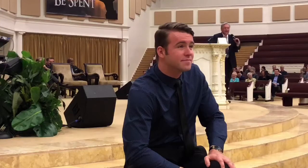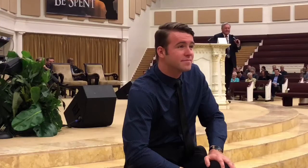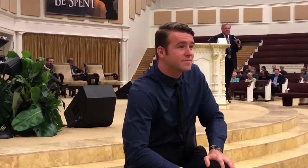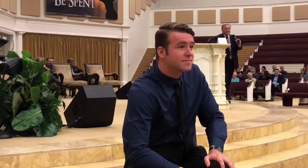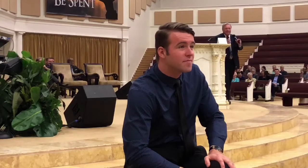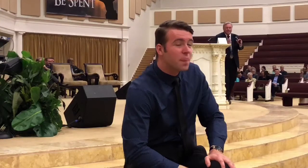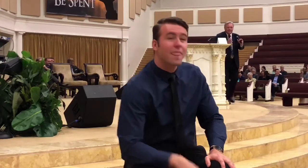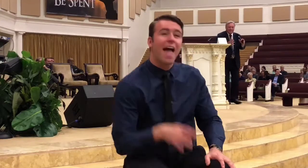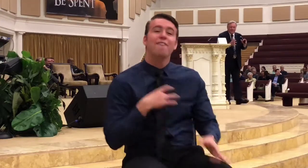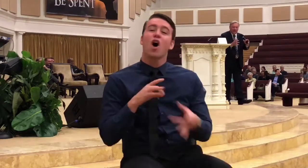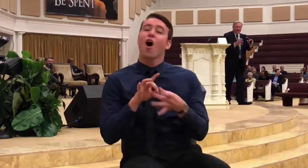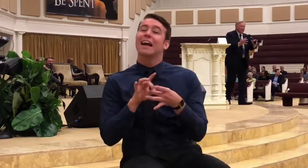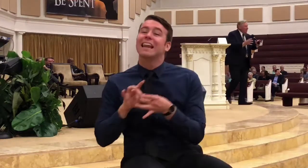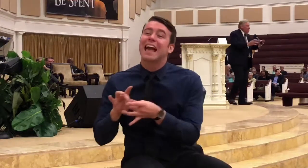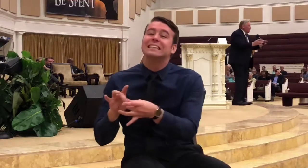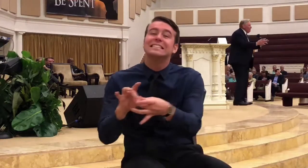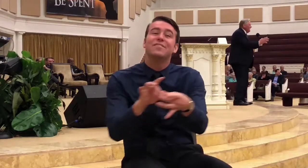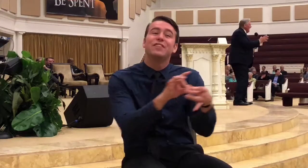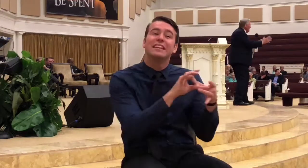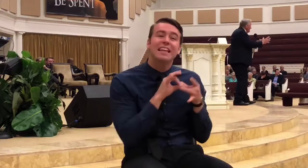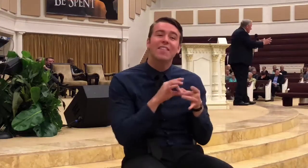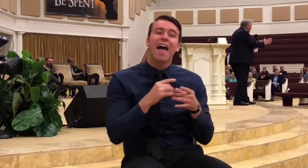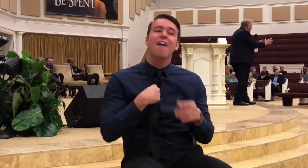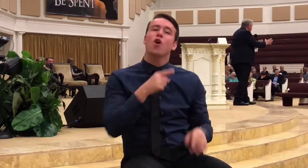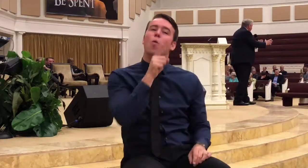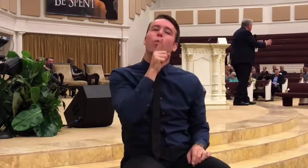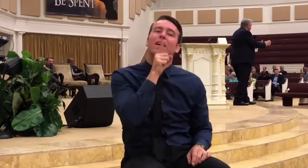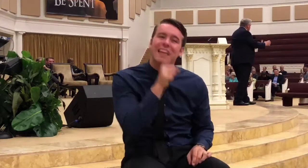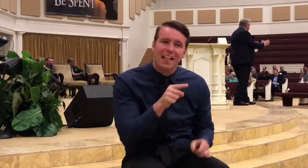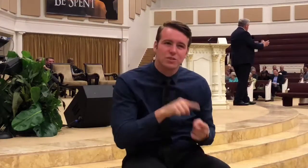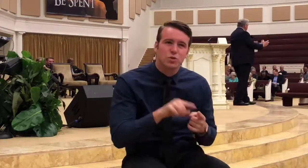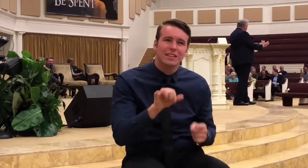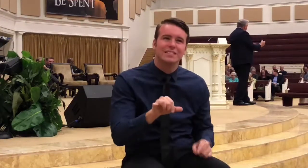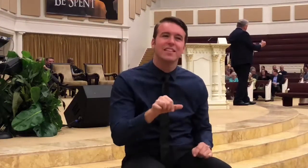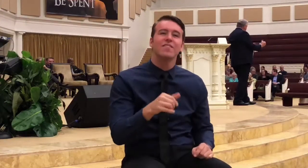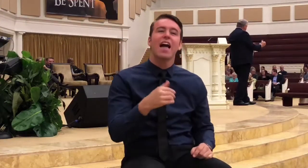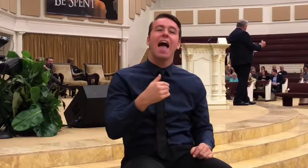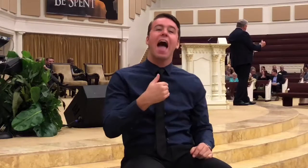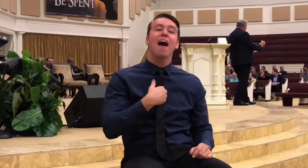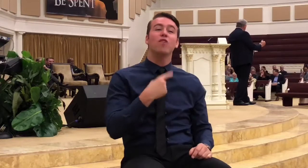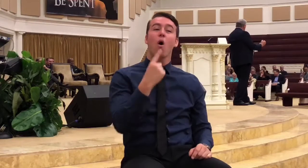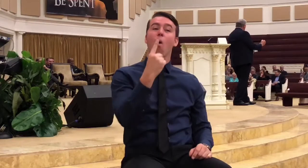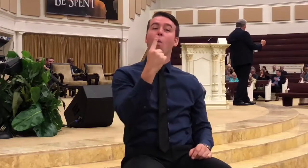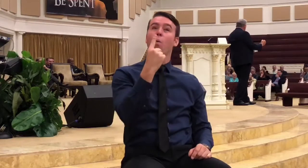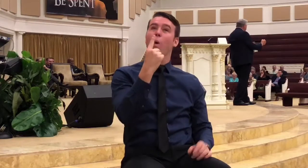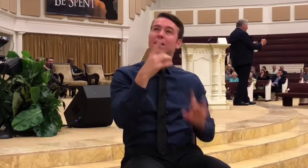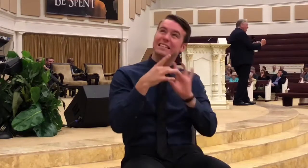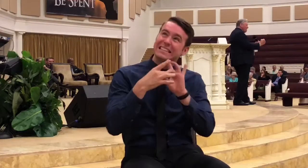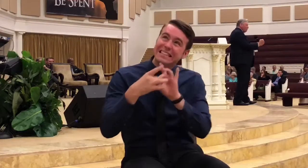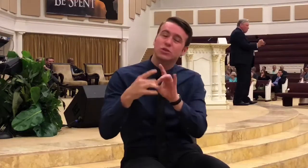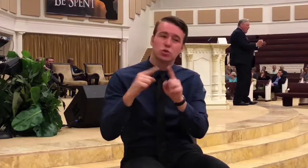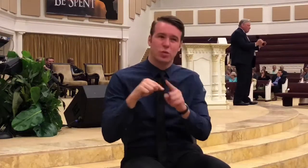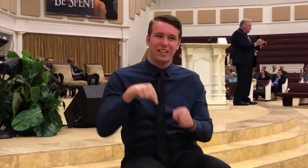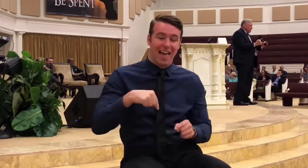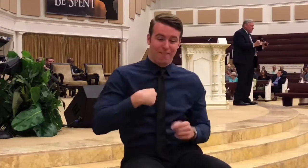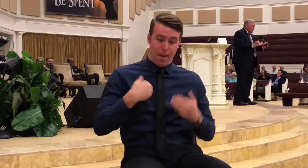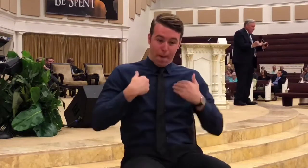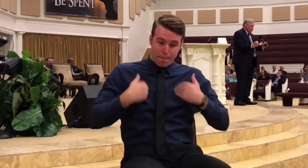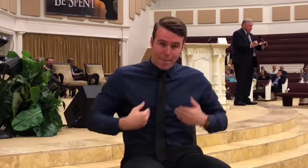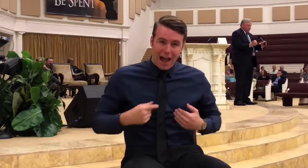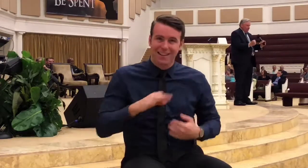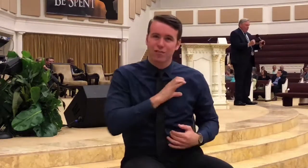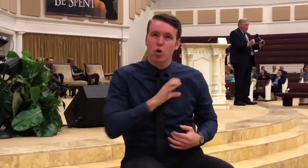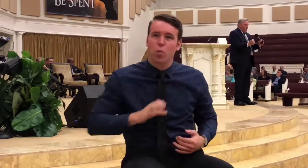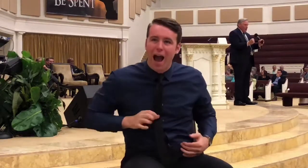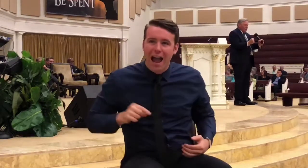There's a connectivity to this thing. There's a reality to this thing. There is a oneness to this thing. There is a body of Christ to this